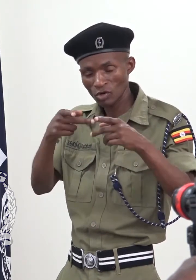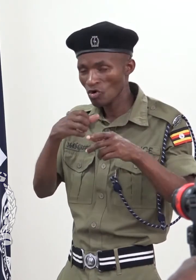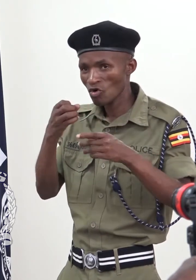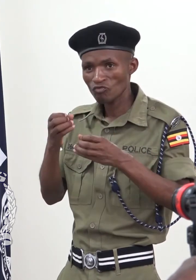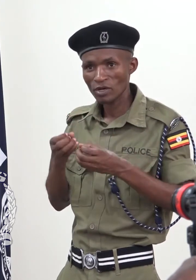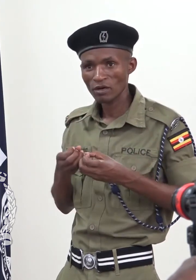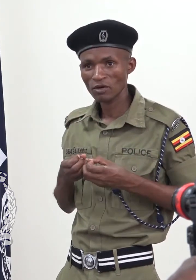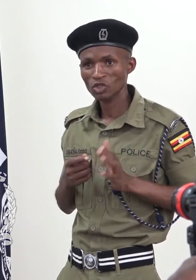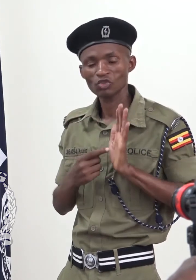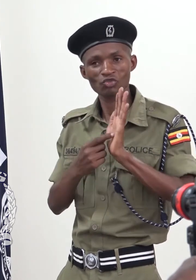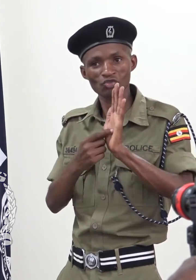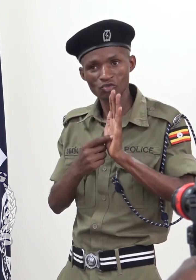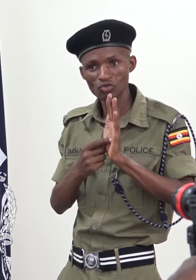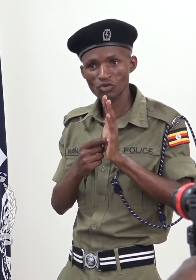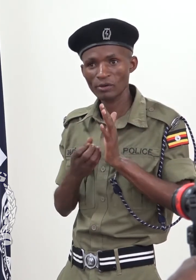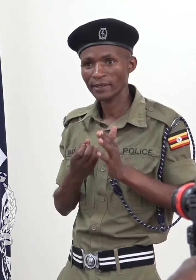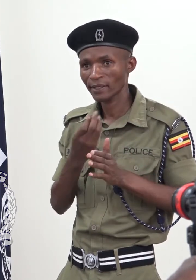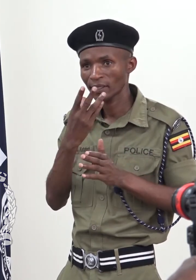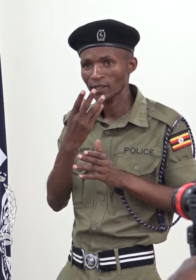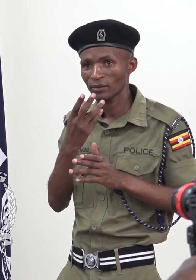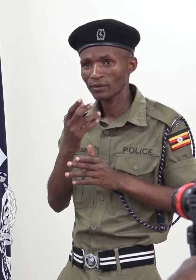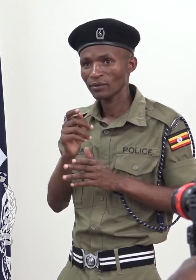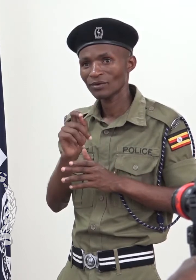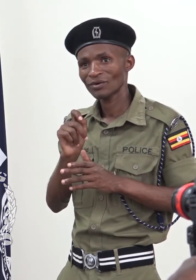t-shirt written on NRM at the back,